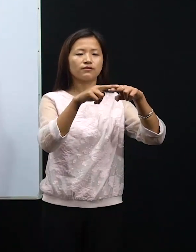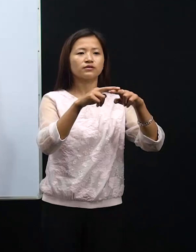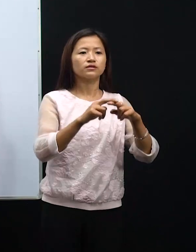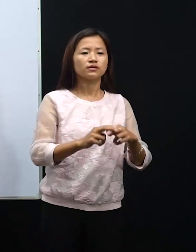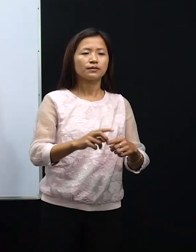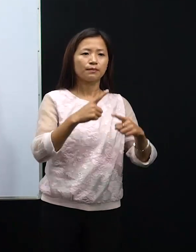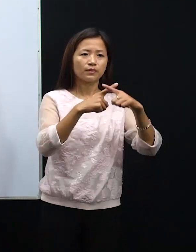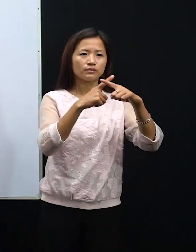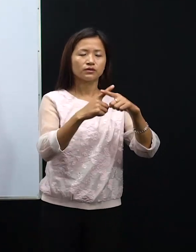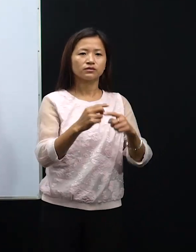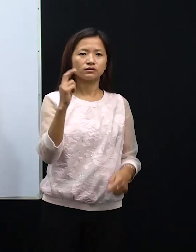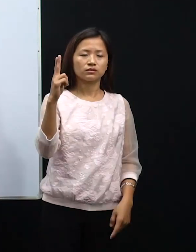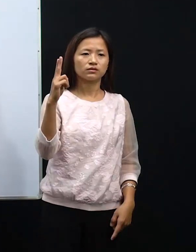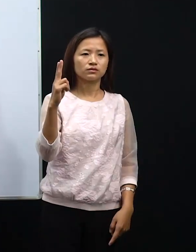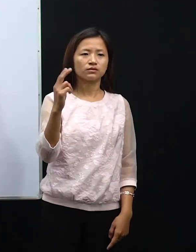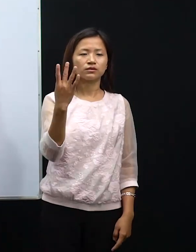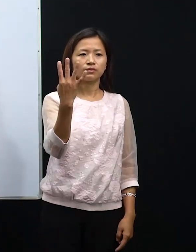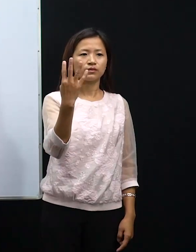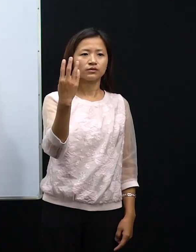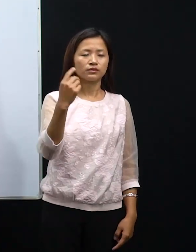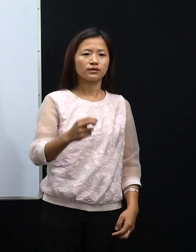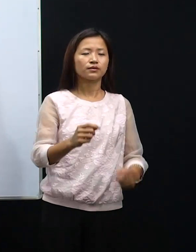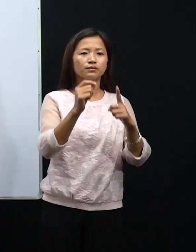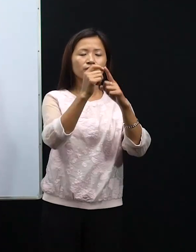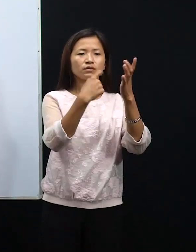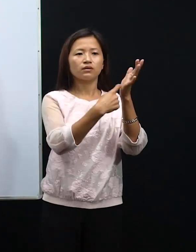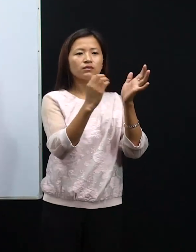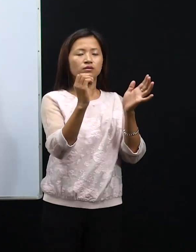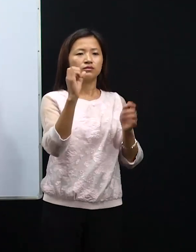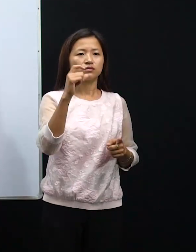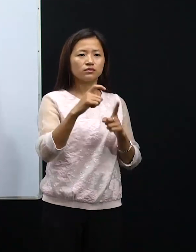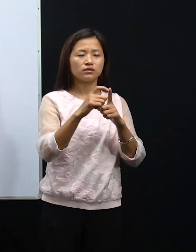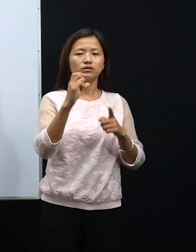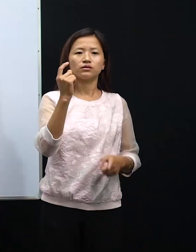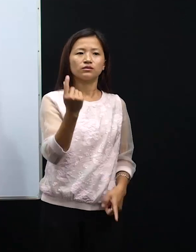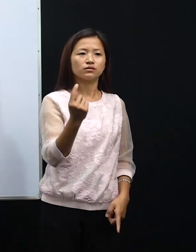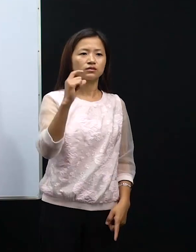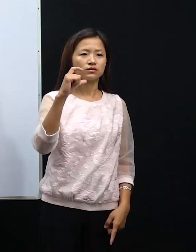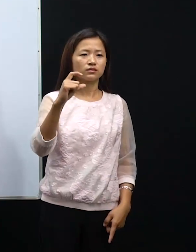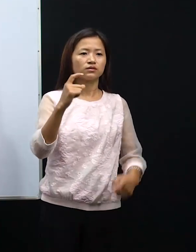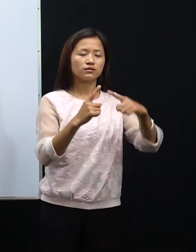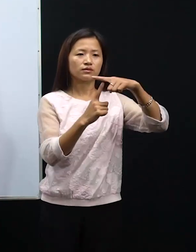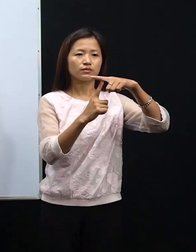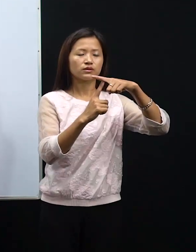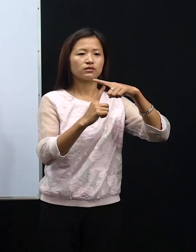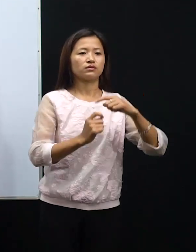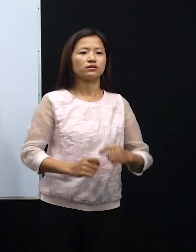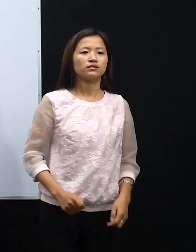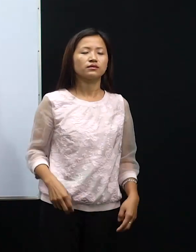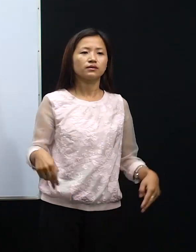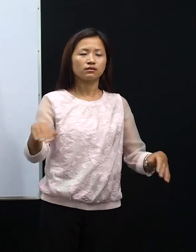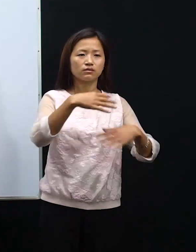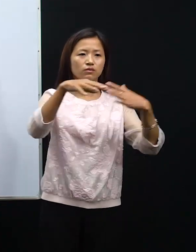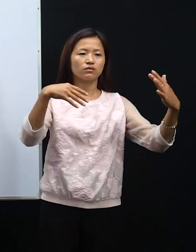are multiplying these two numbers to get a product. Now, whatever numbers you multiply to get a product, they are called